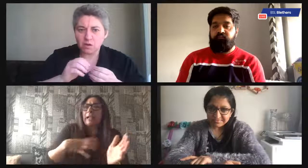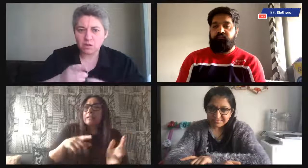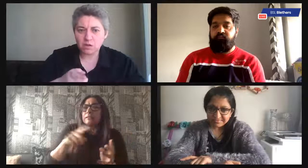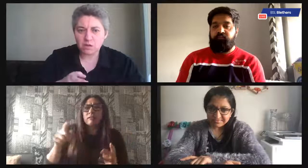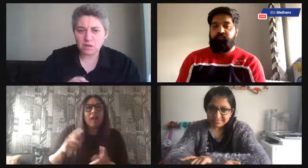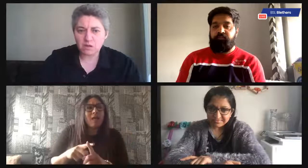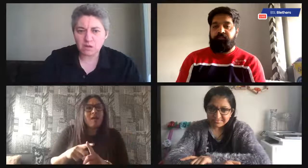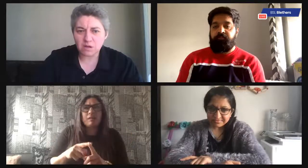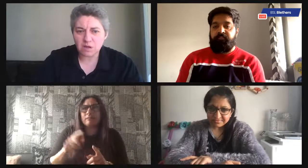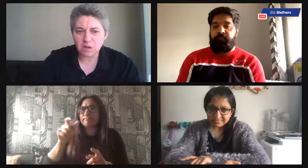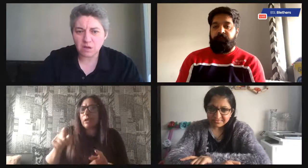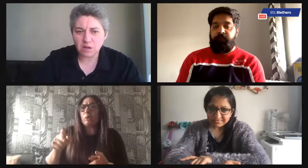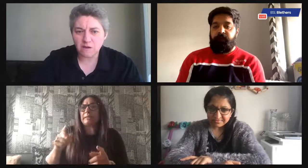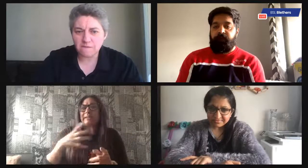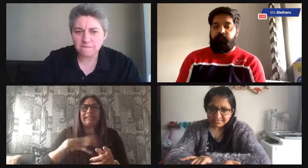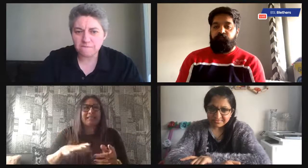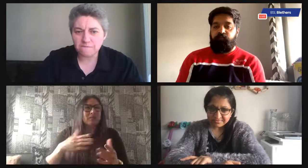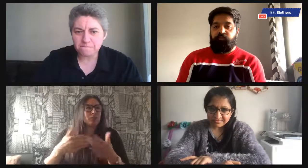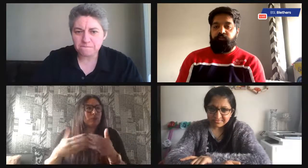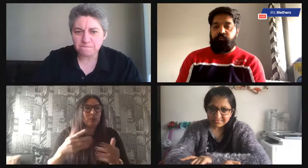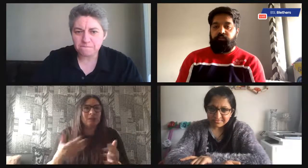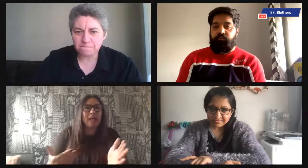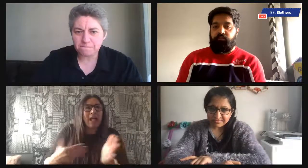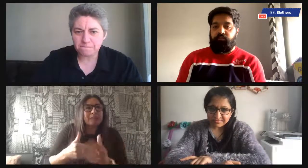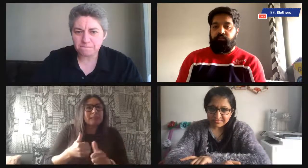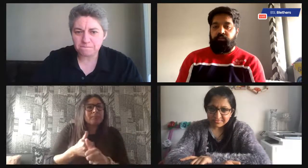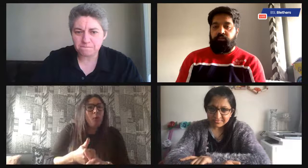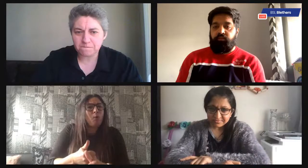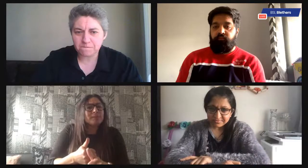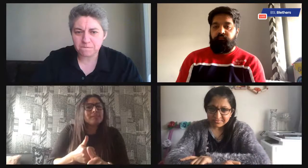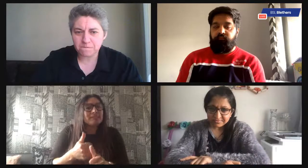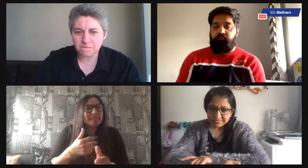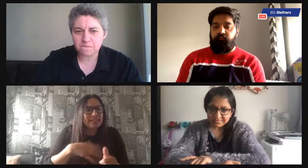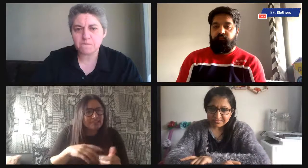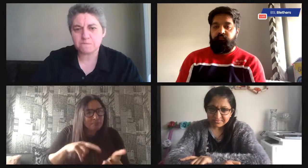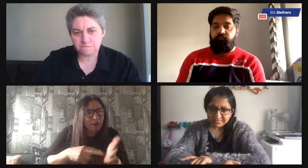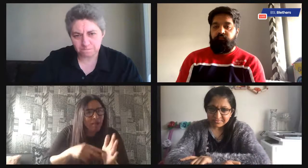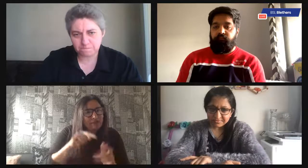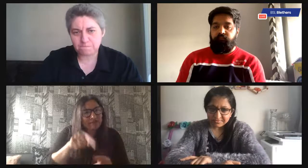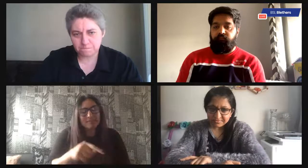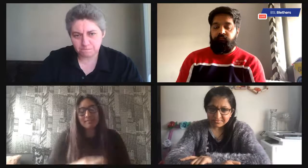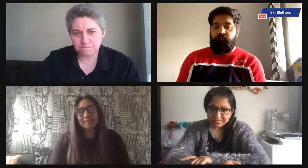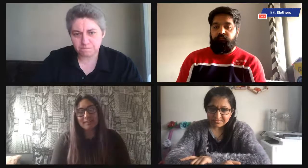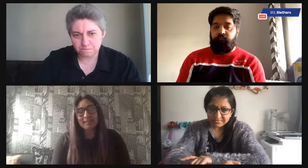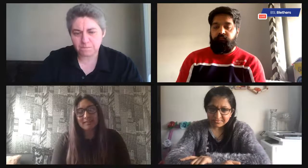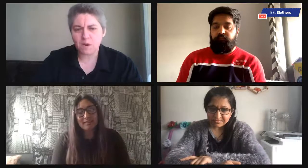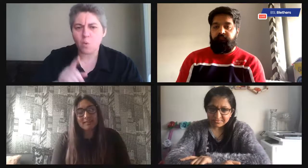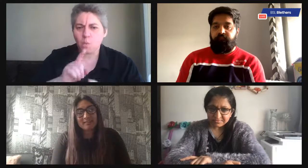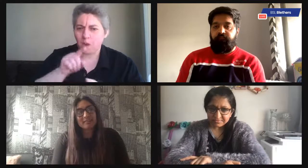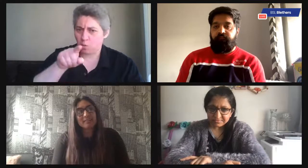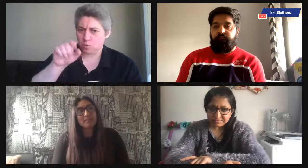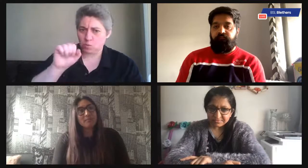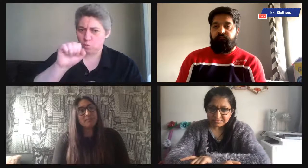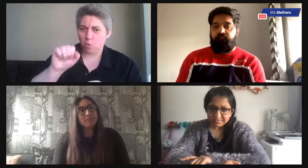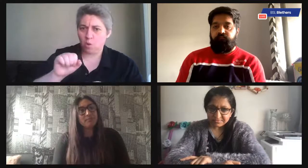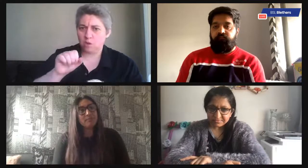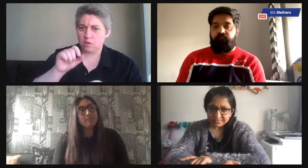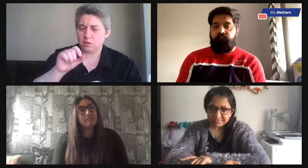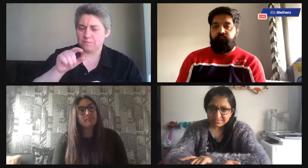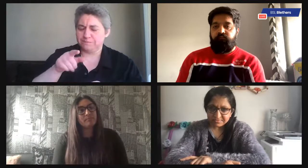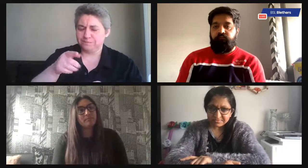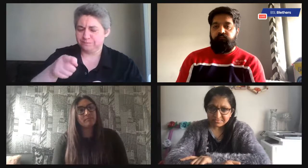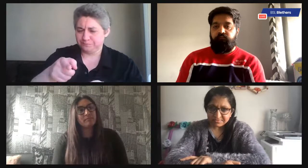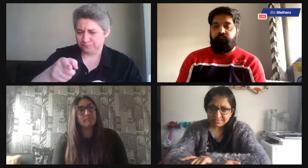some ideas and anything else. But I see if people, need support or extra support, that's the kind of